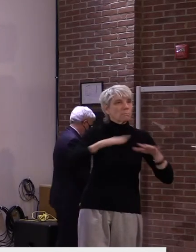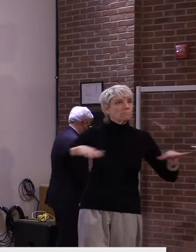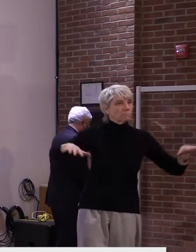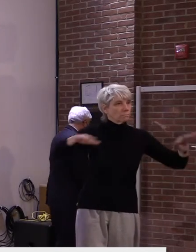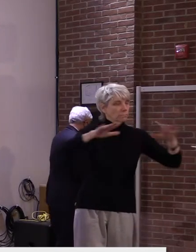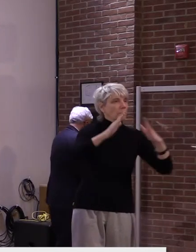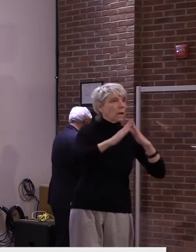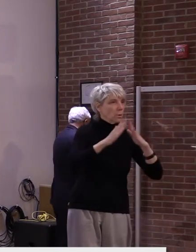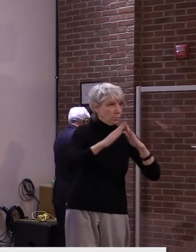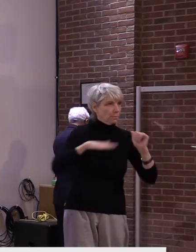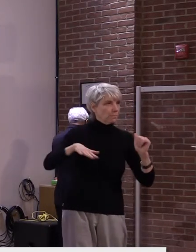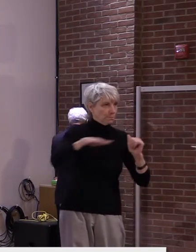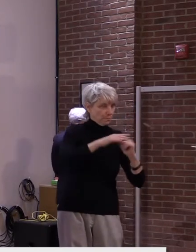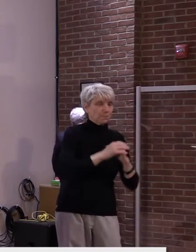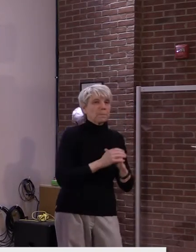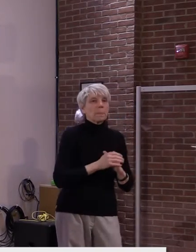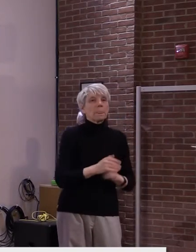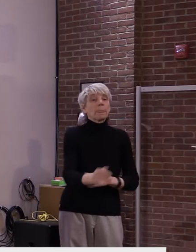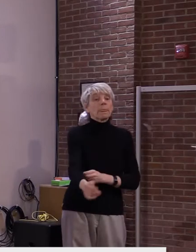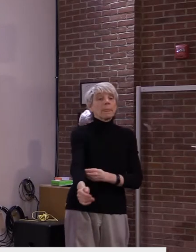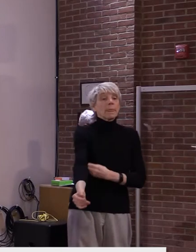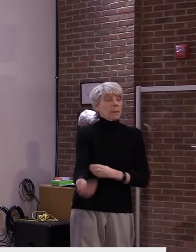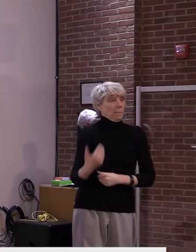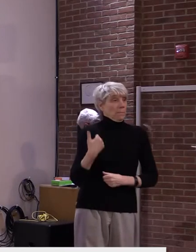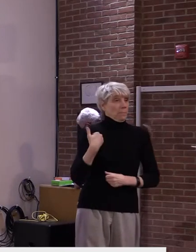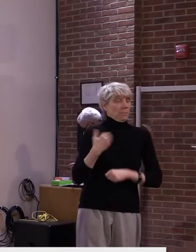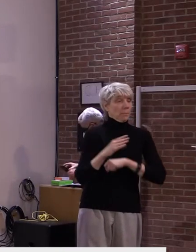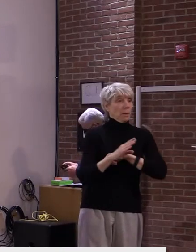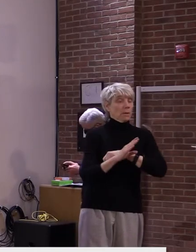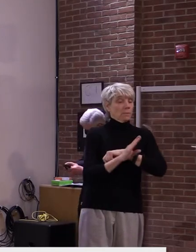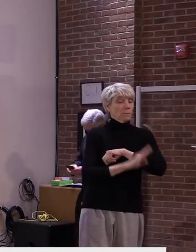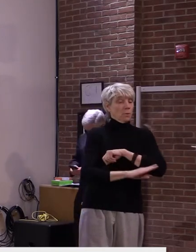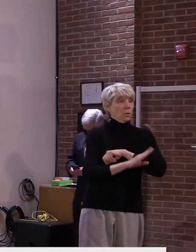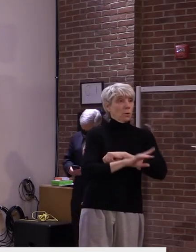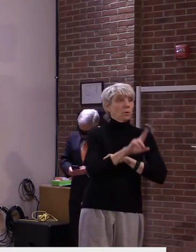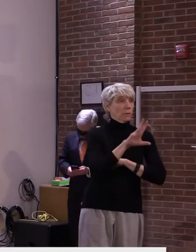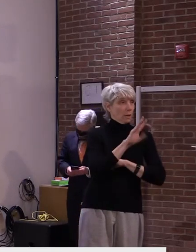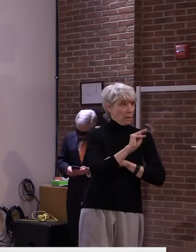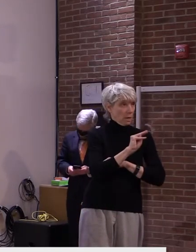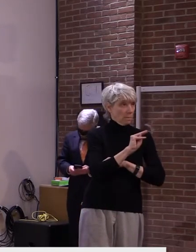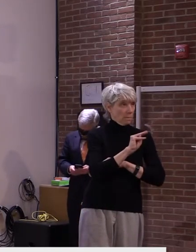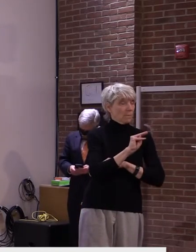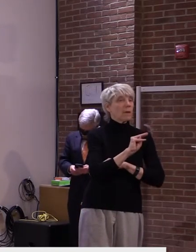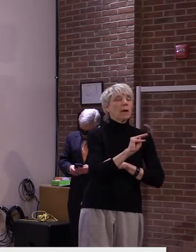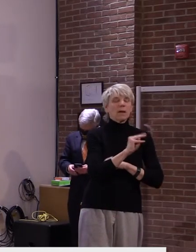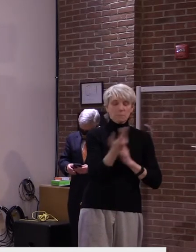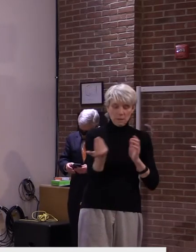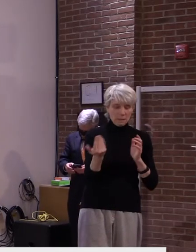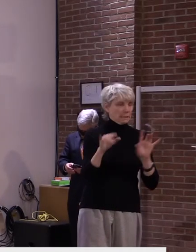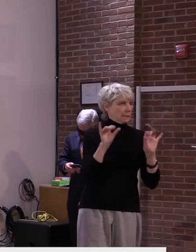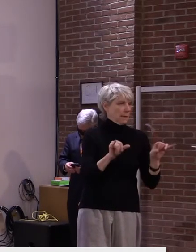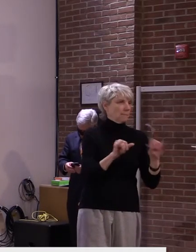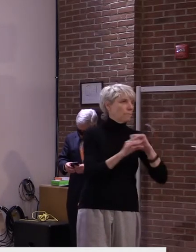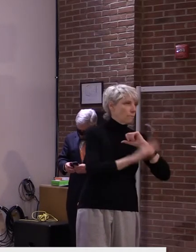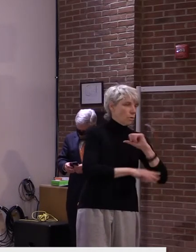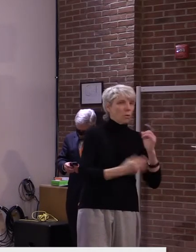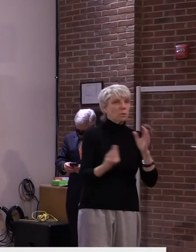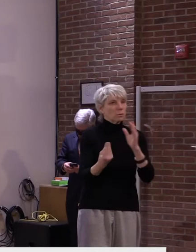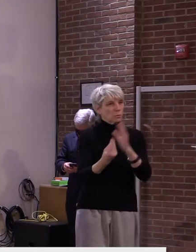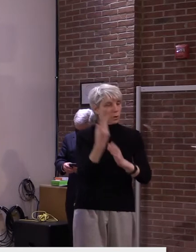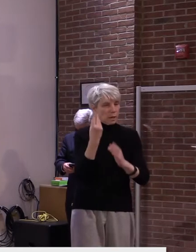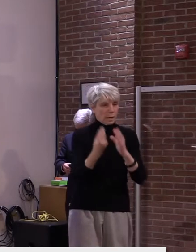As they did in the fall, the University of Vermont is doing some testing prior to the student even leaving